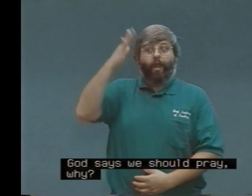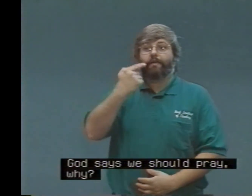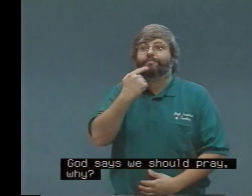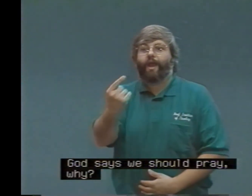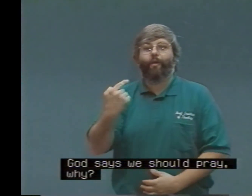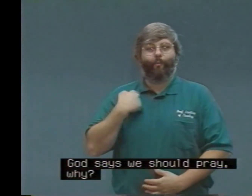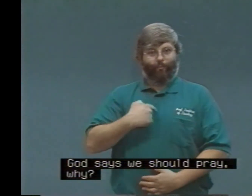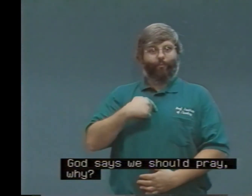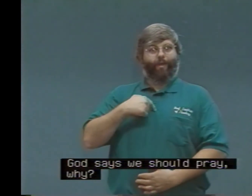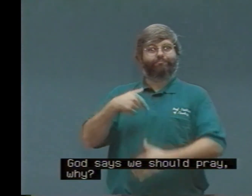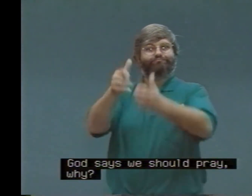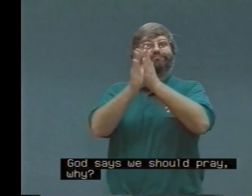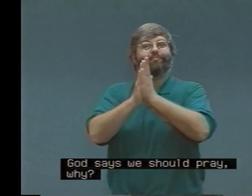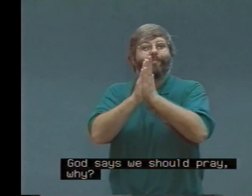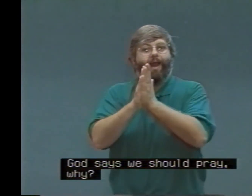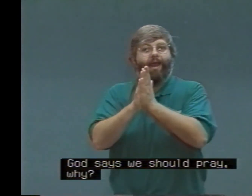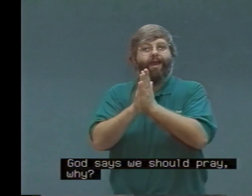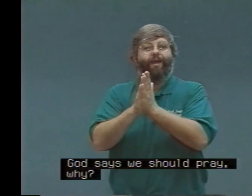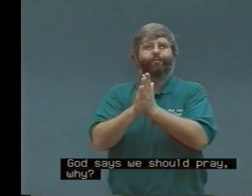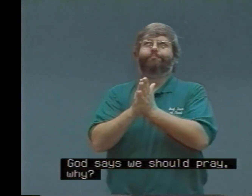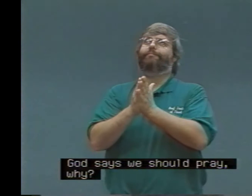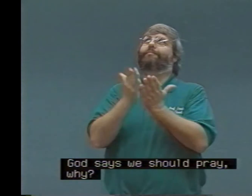God says we should pray. Why?